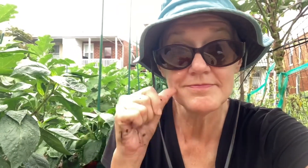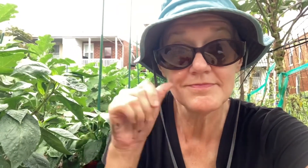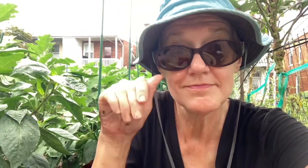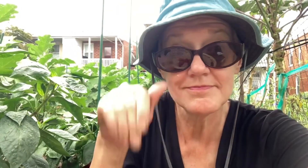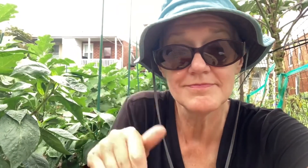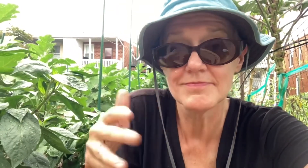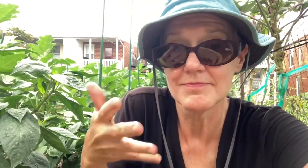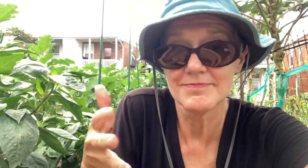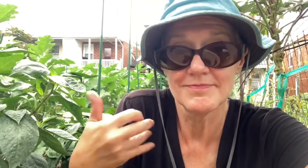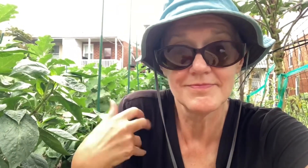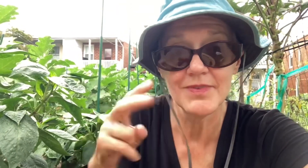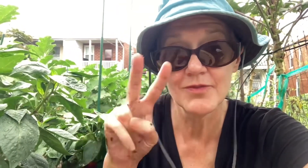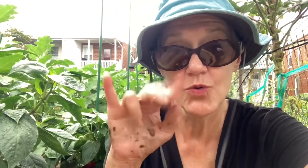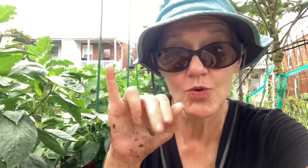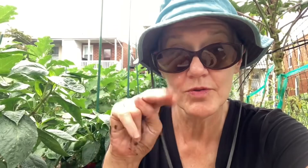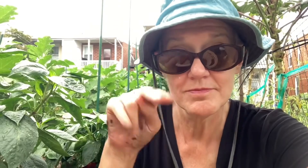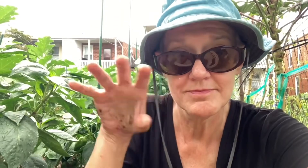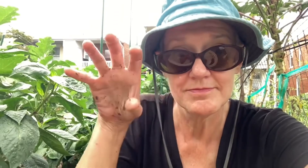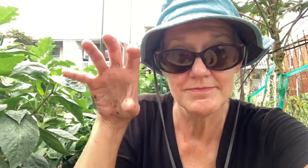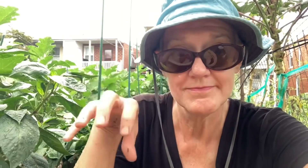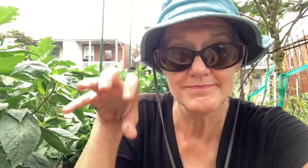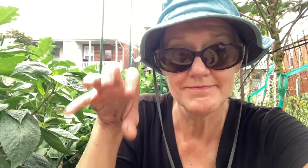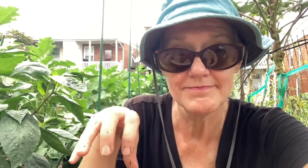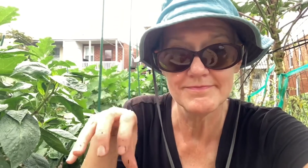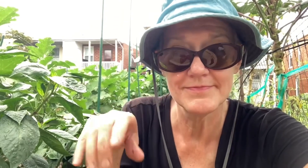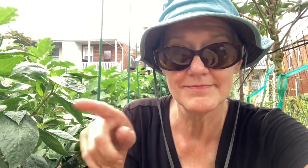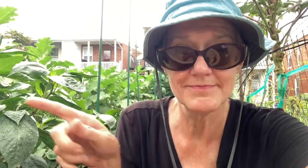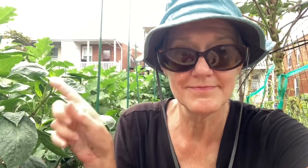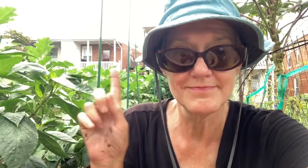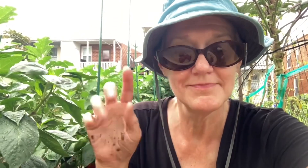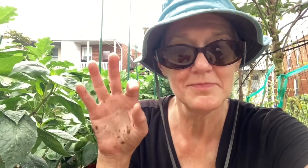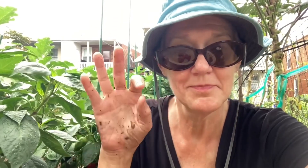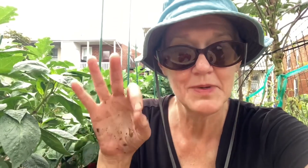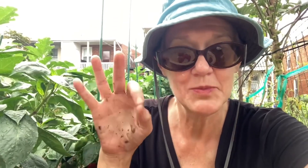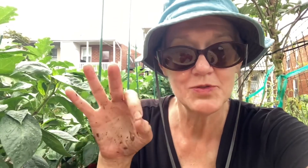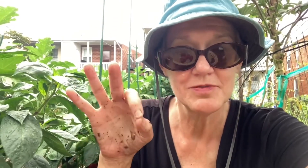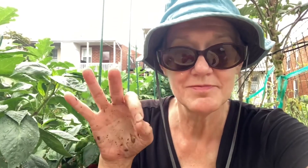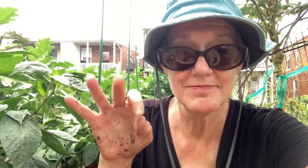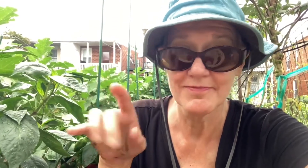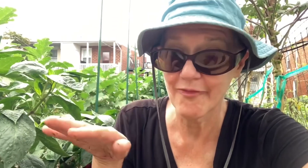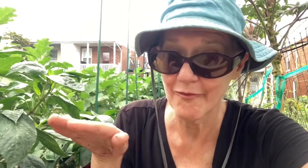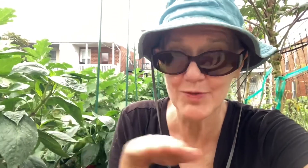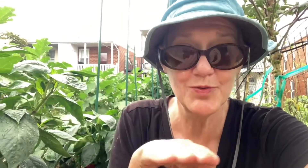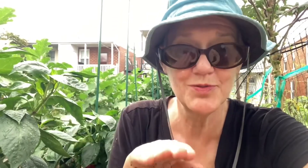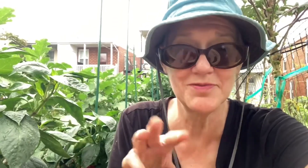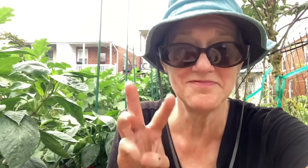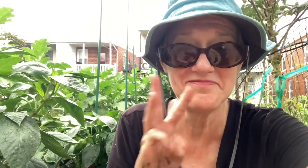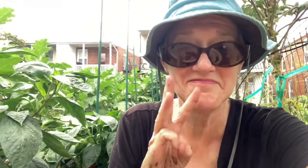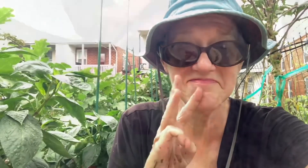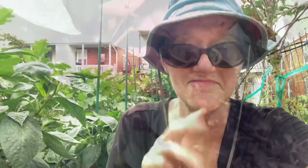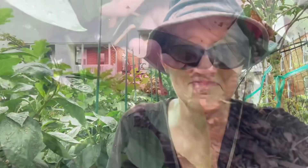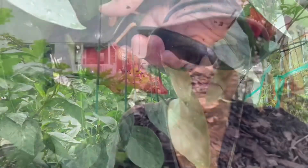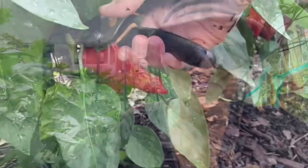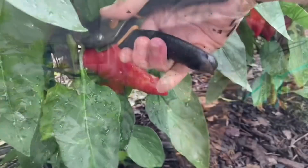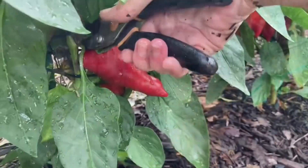cold front moved through last night, and like I said, we've already had 2 inches of rain. So these peppers are full of